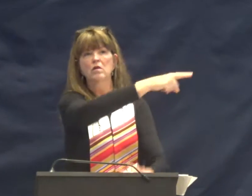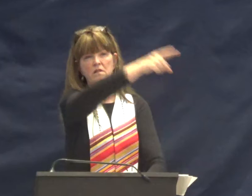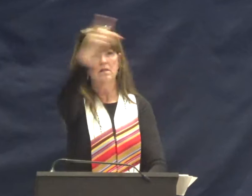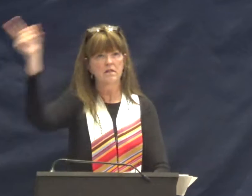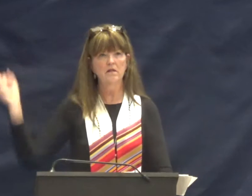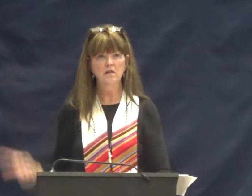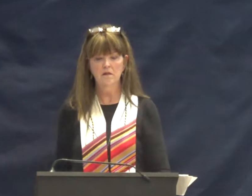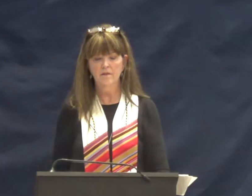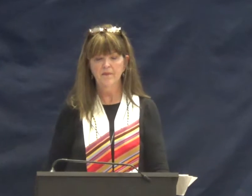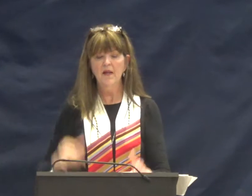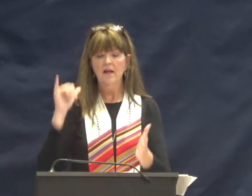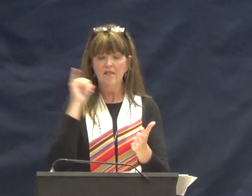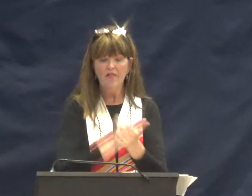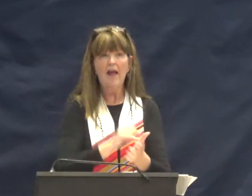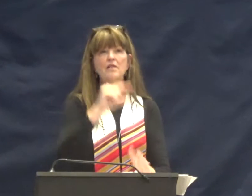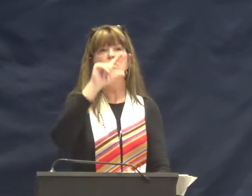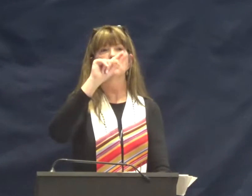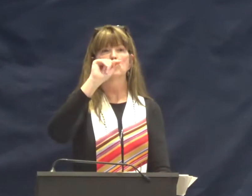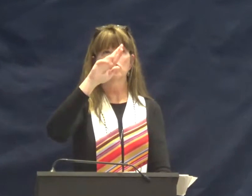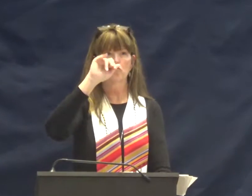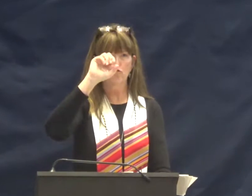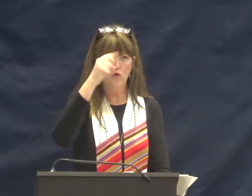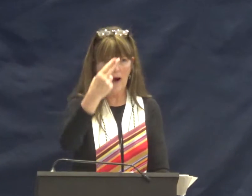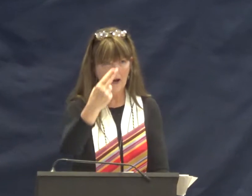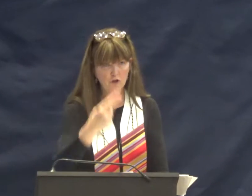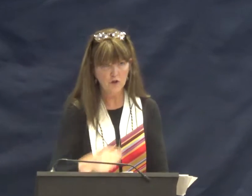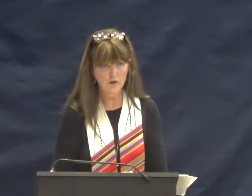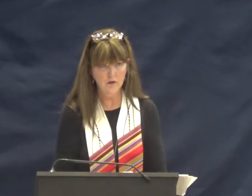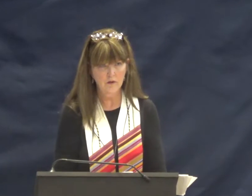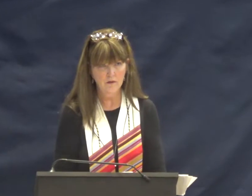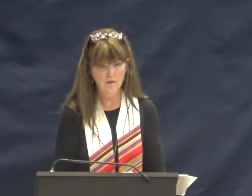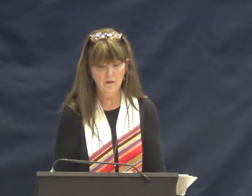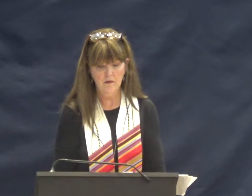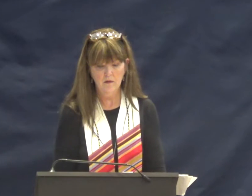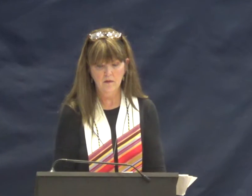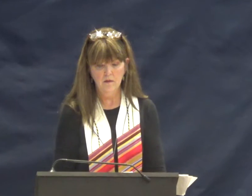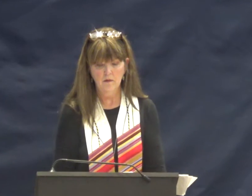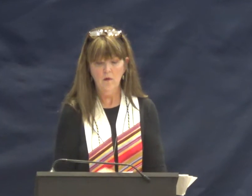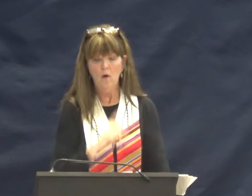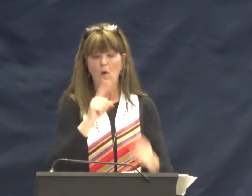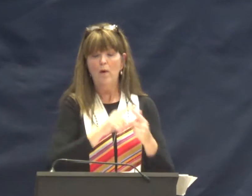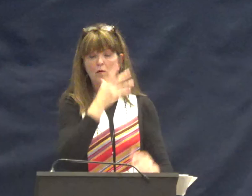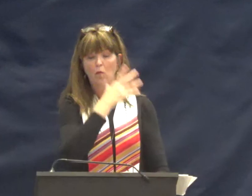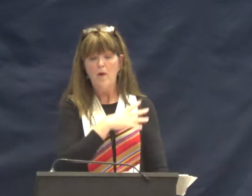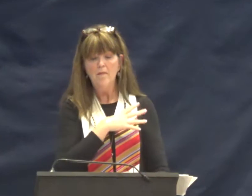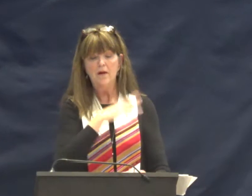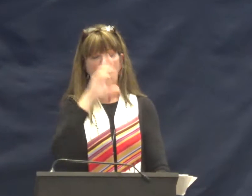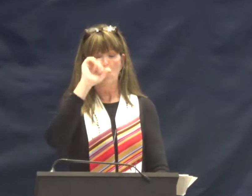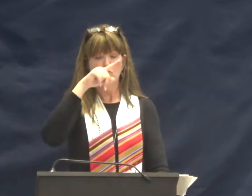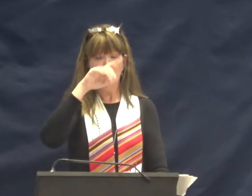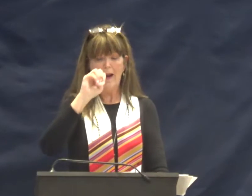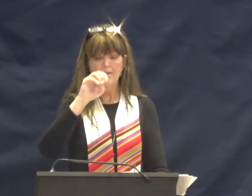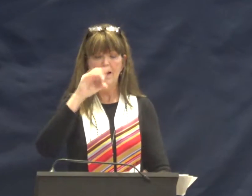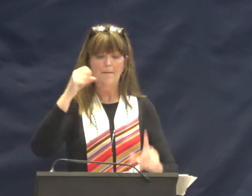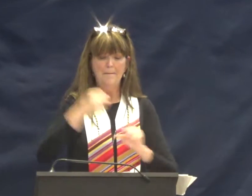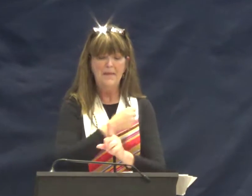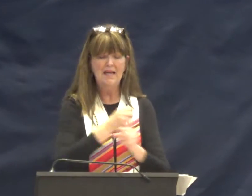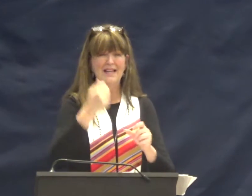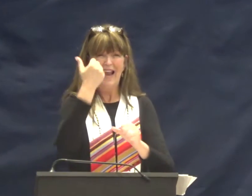When children are murdered in schools, that behavior is trash. When